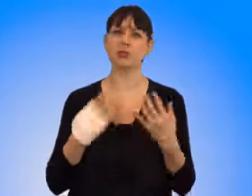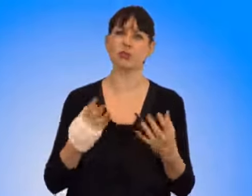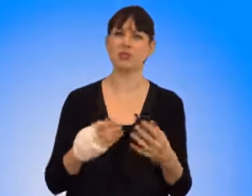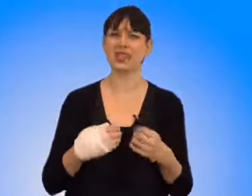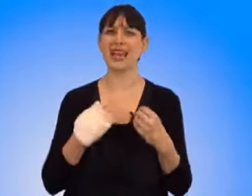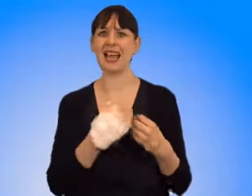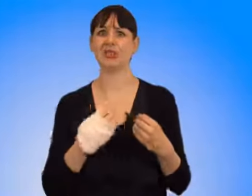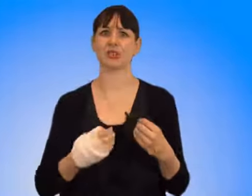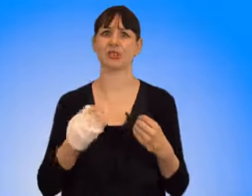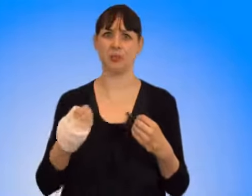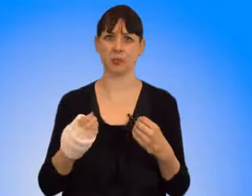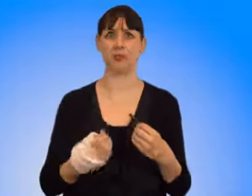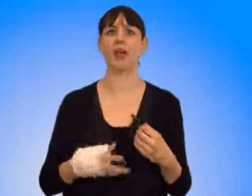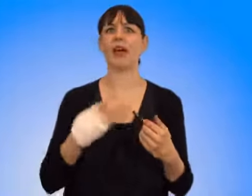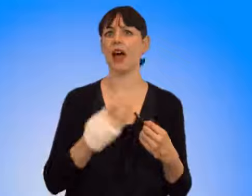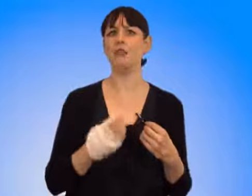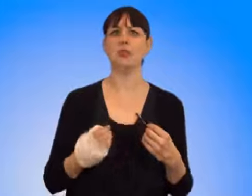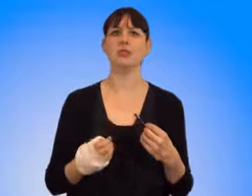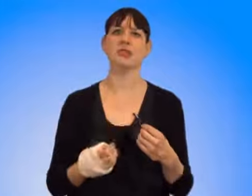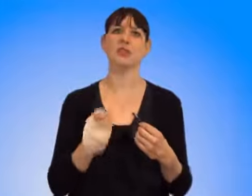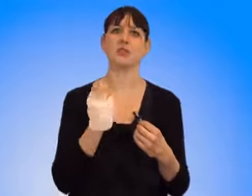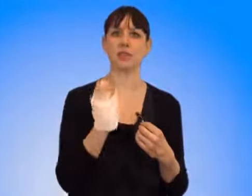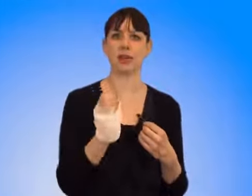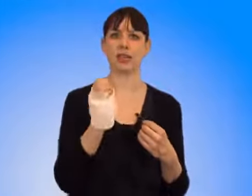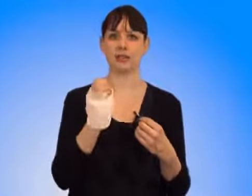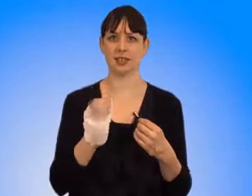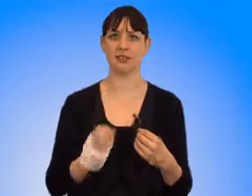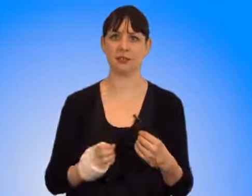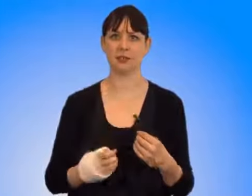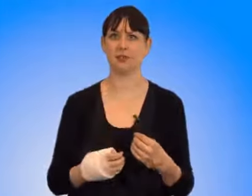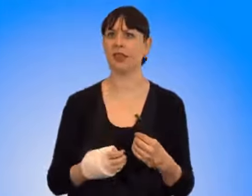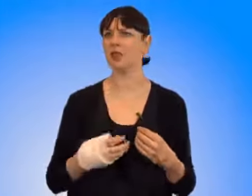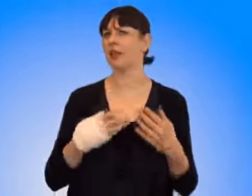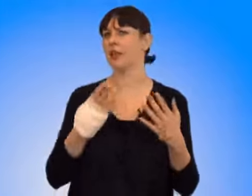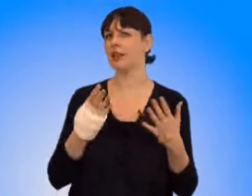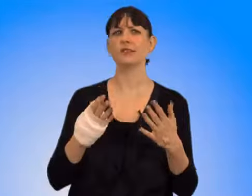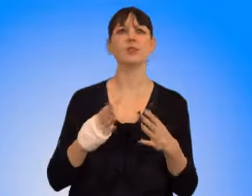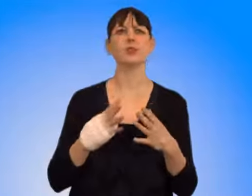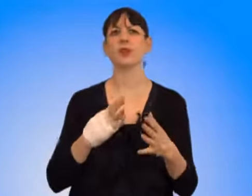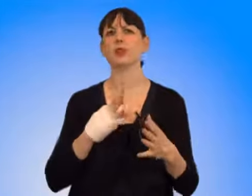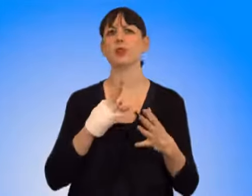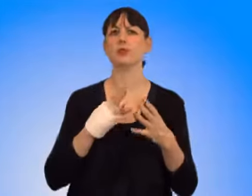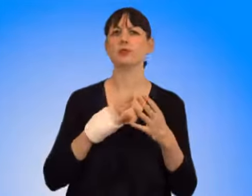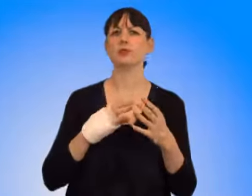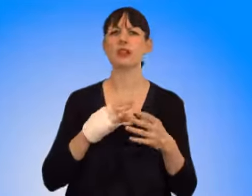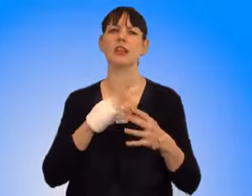can use the adjective form. I've got a sprained ankle. And if you have one of those